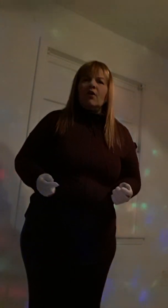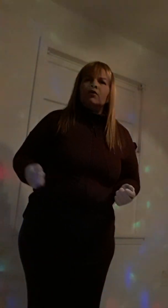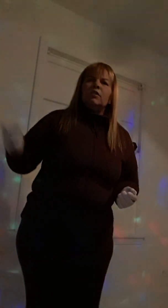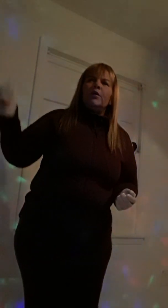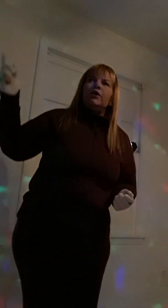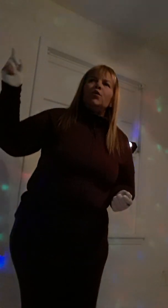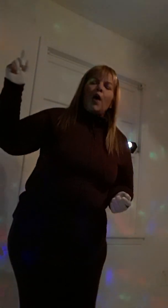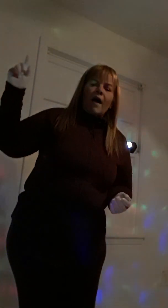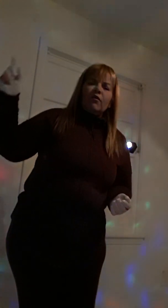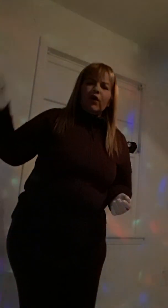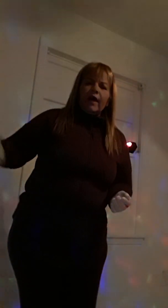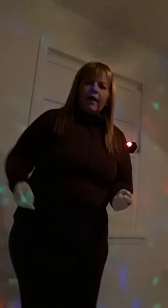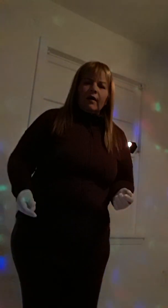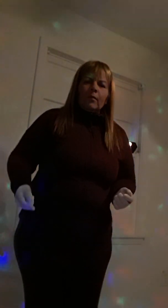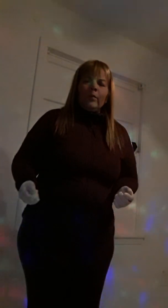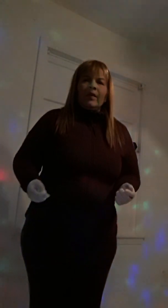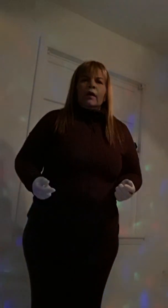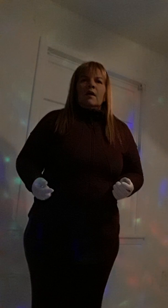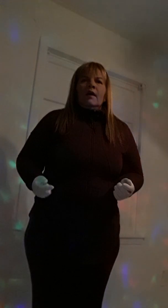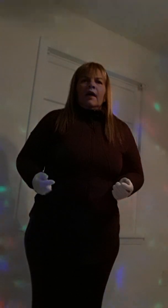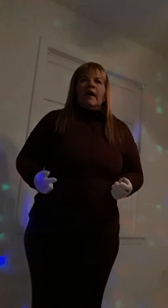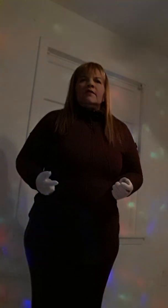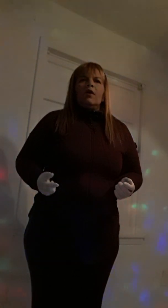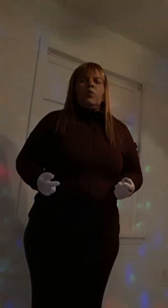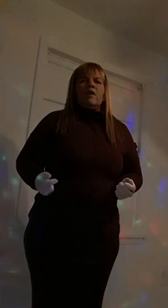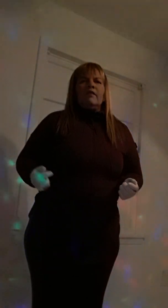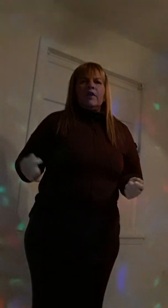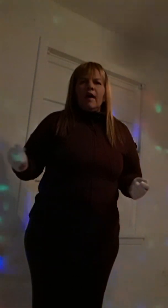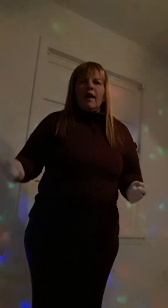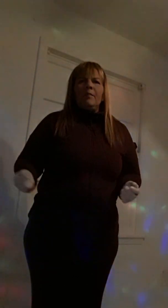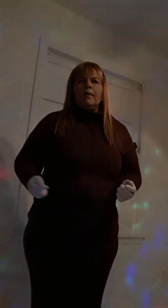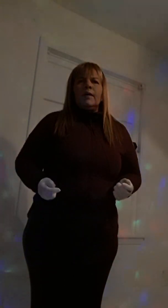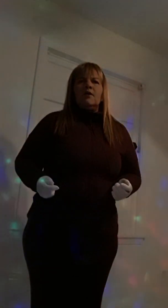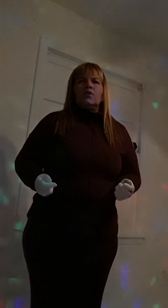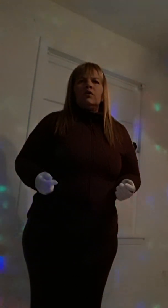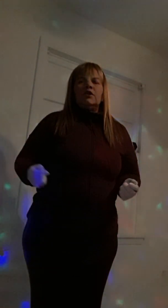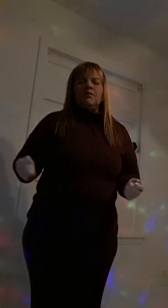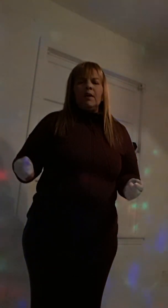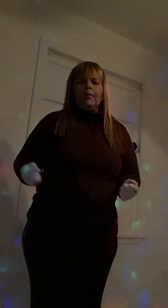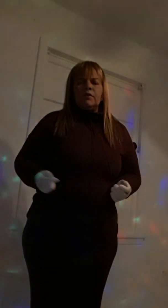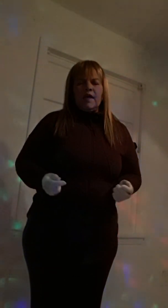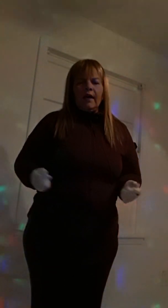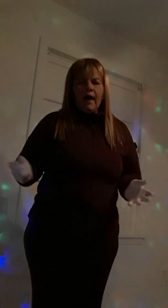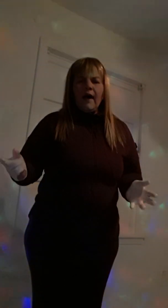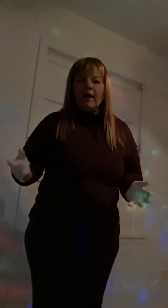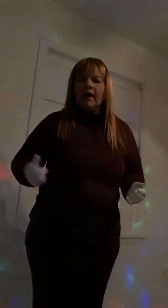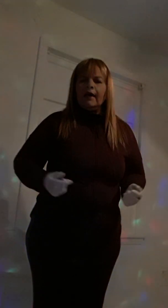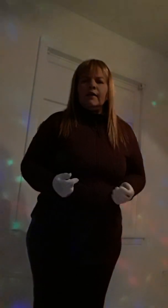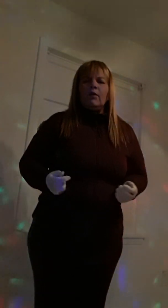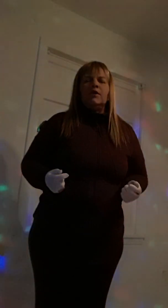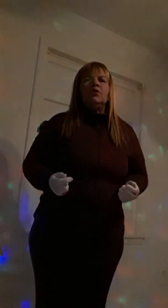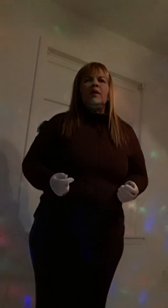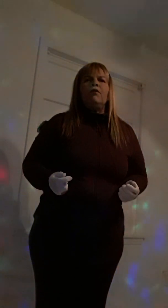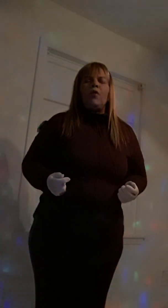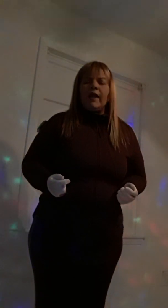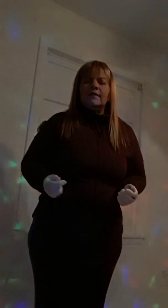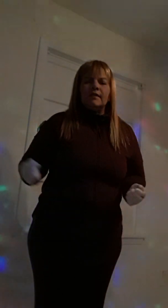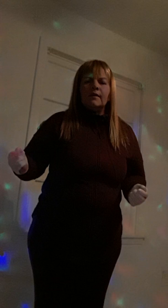goes all the way to Africa. And so we are very happy because all these people say hi and they want to be friends,